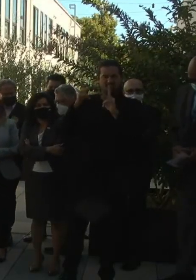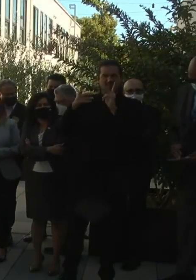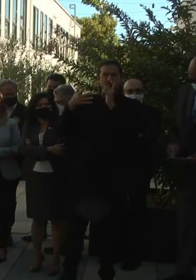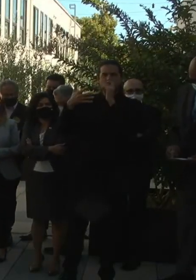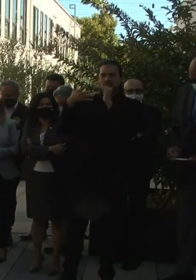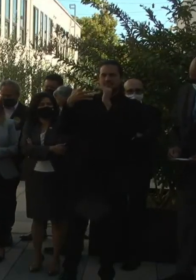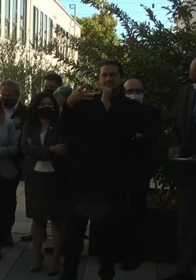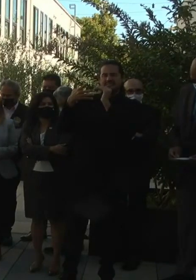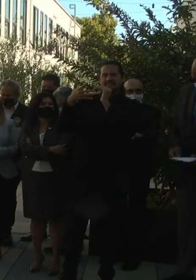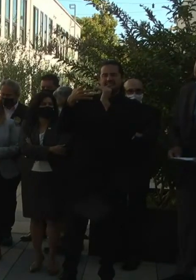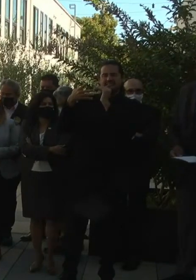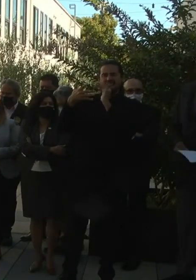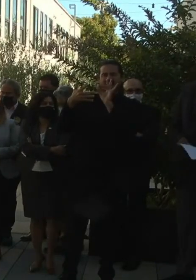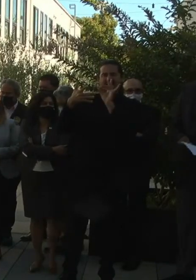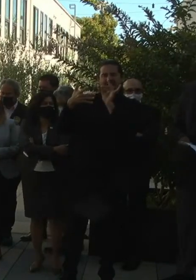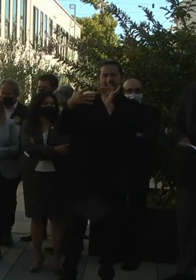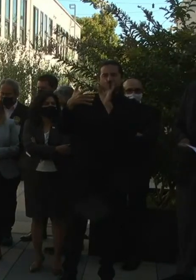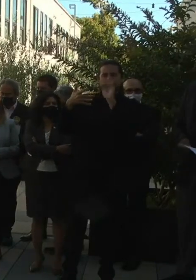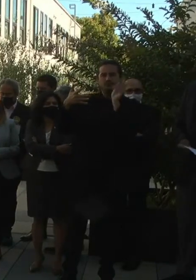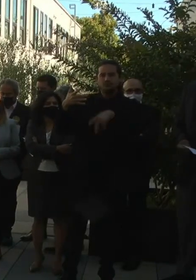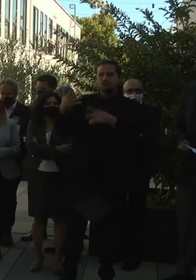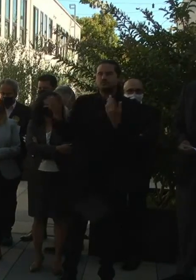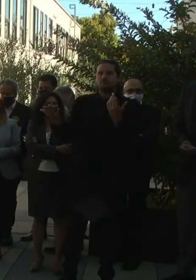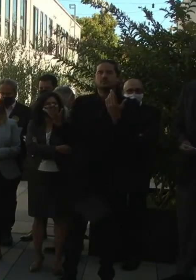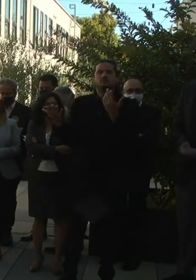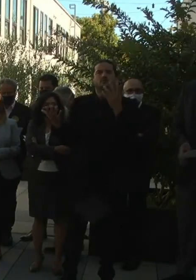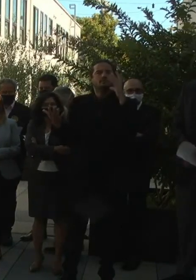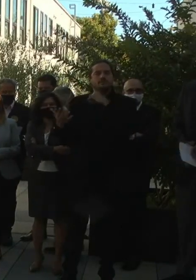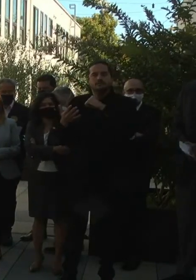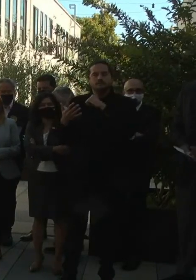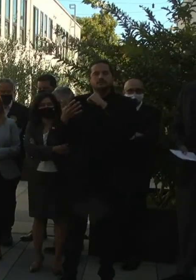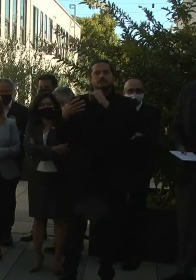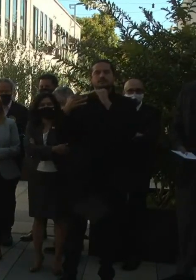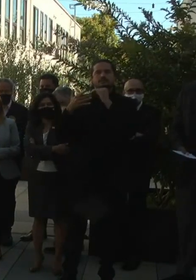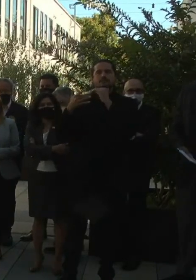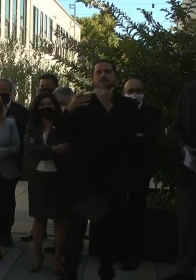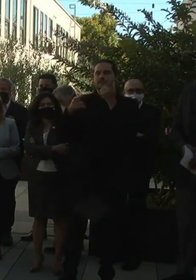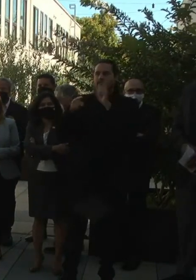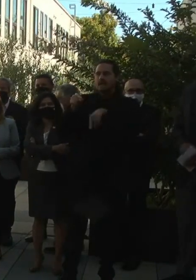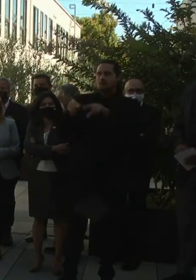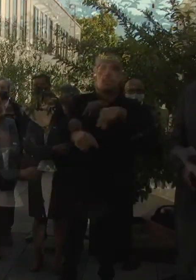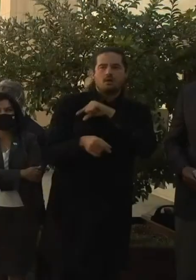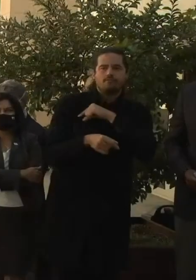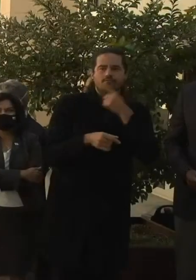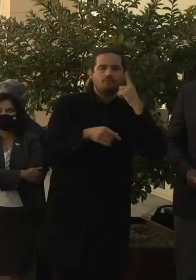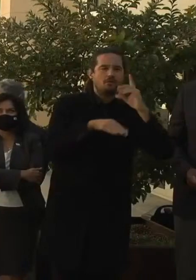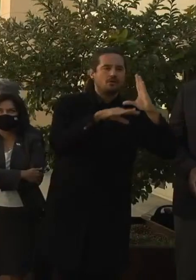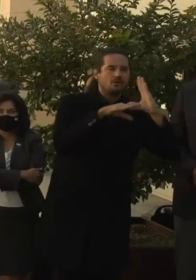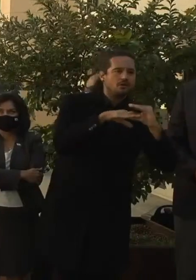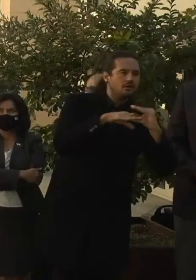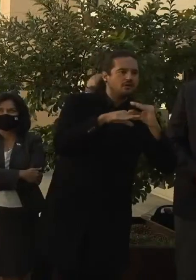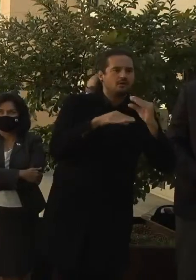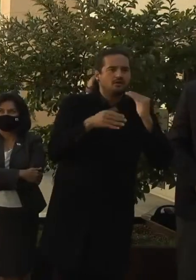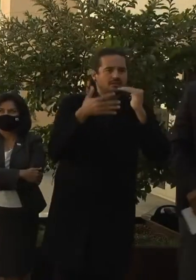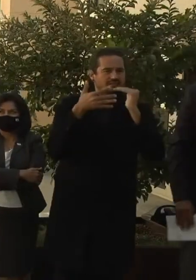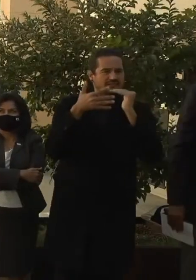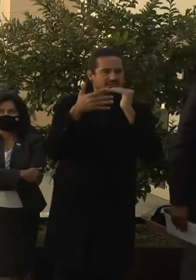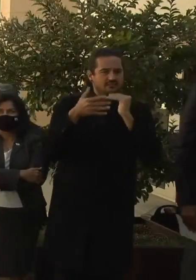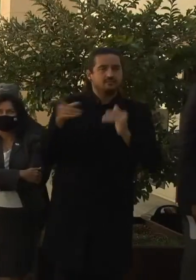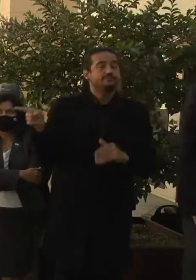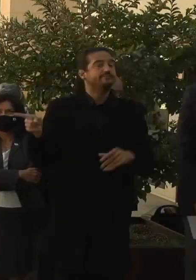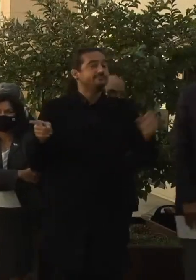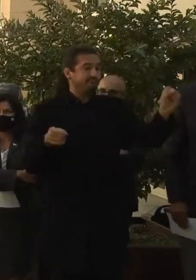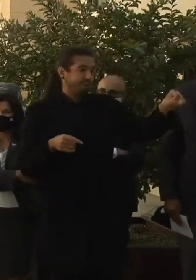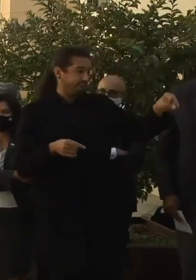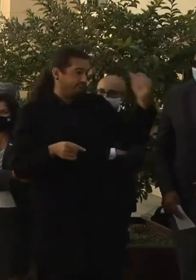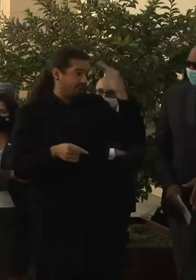a problem of affordability in housing in the next couple of days? Yeah, we're concerned about everybody, but